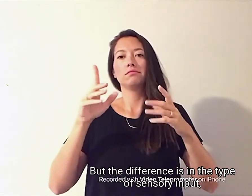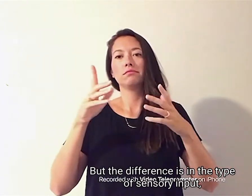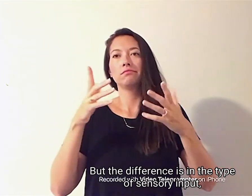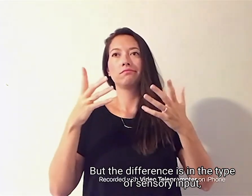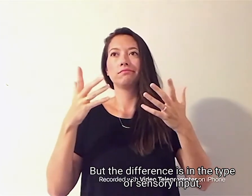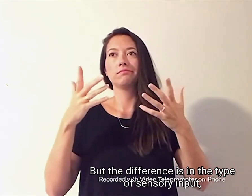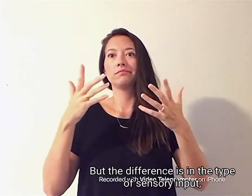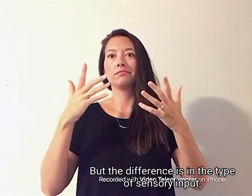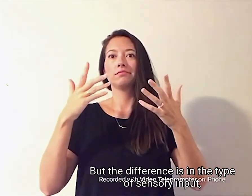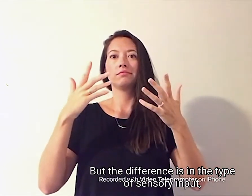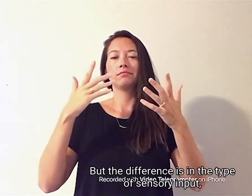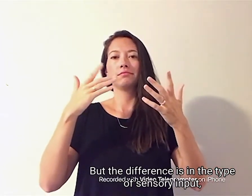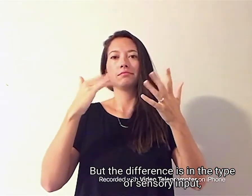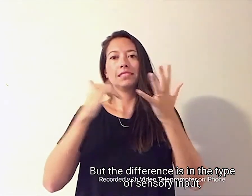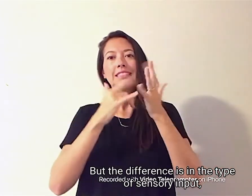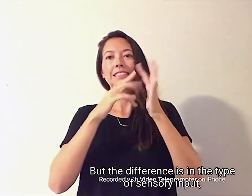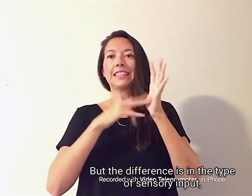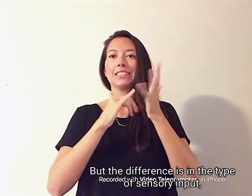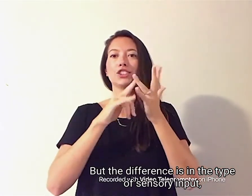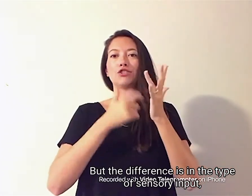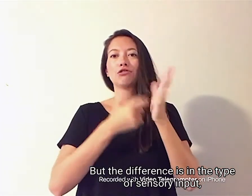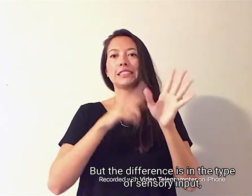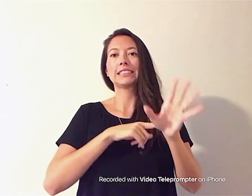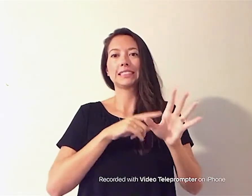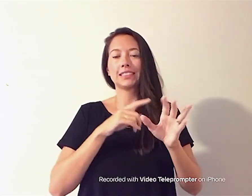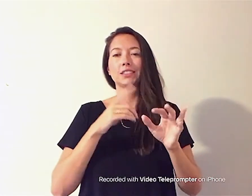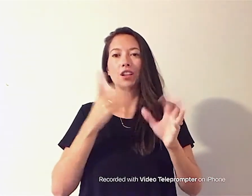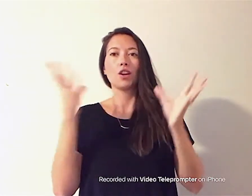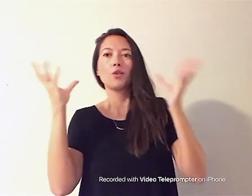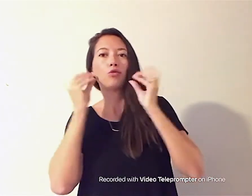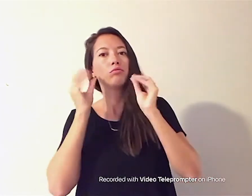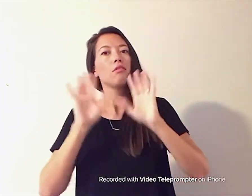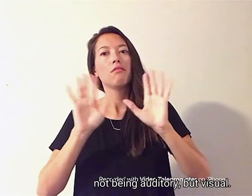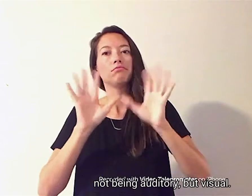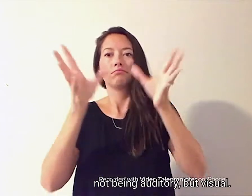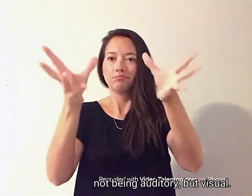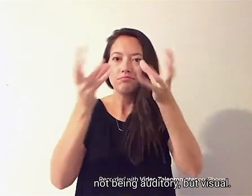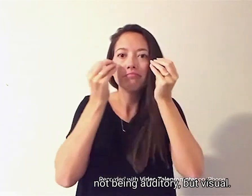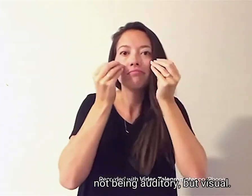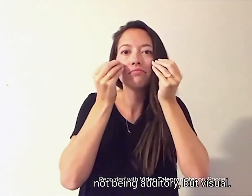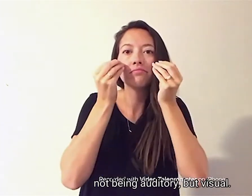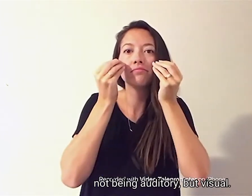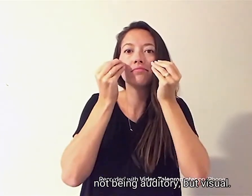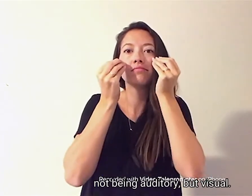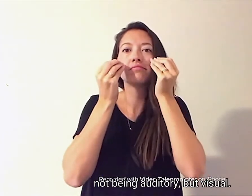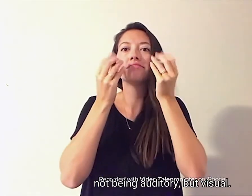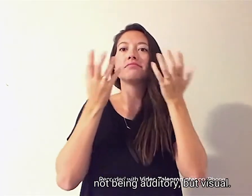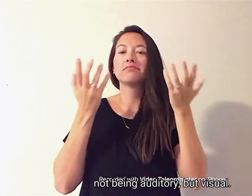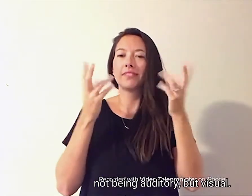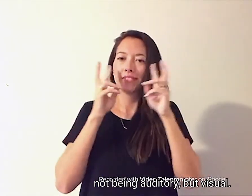in the type of sensory input, not being auditory, but visual.